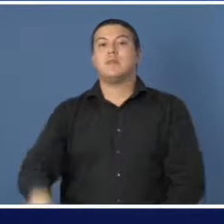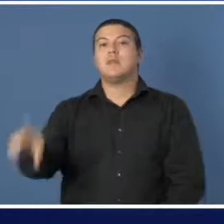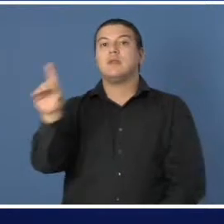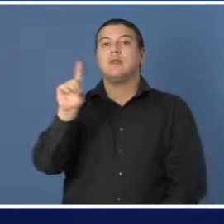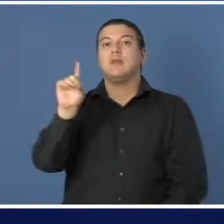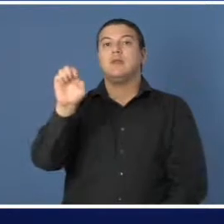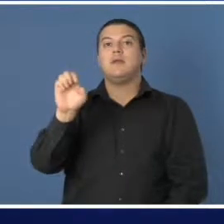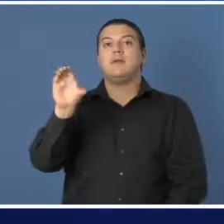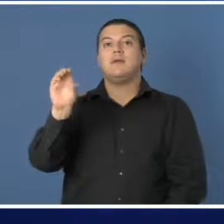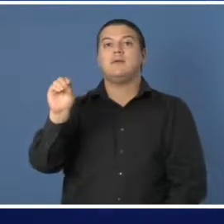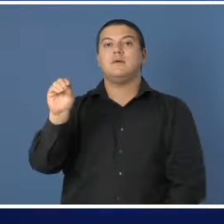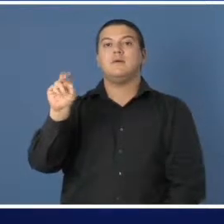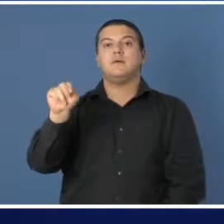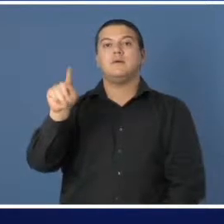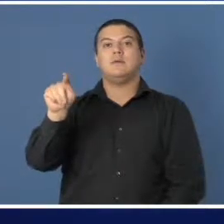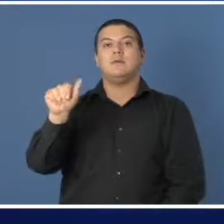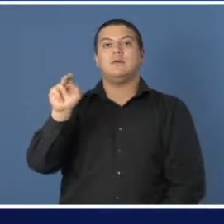Decontamination